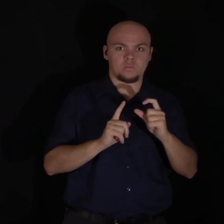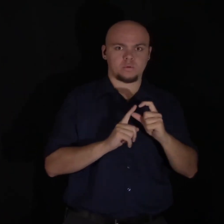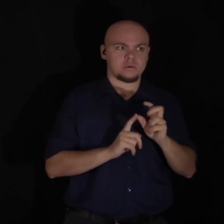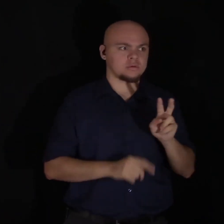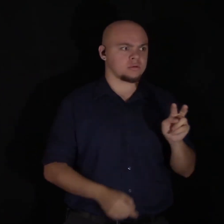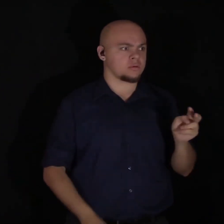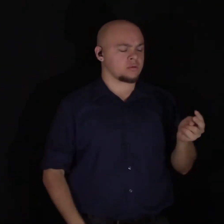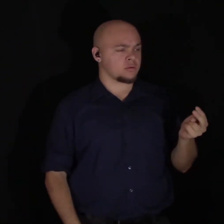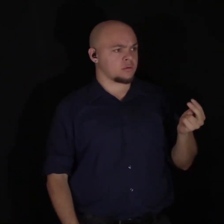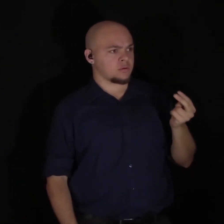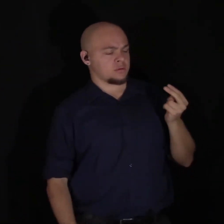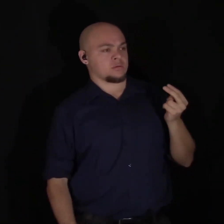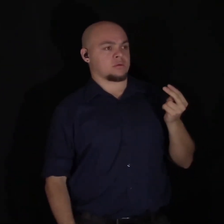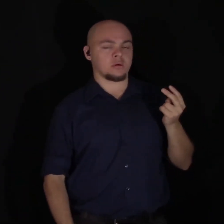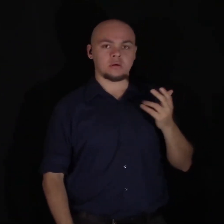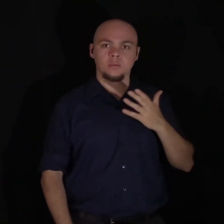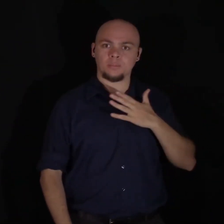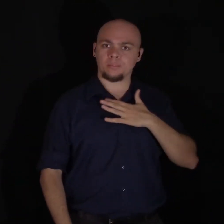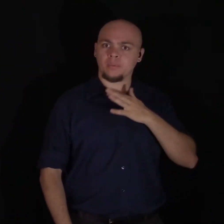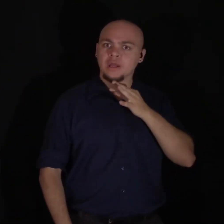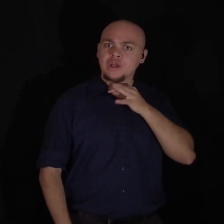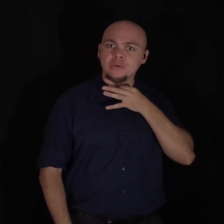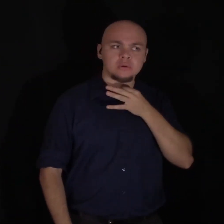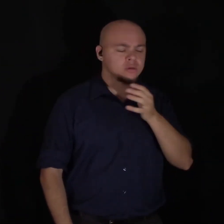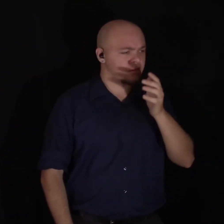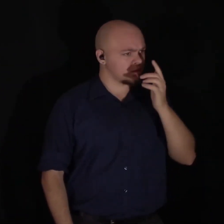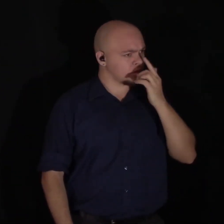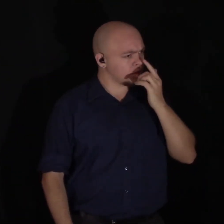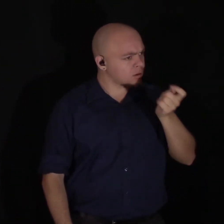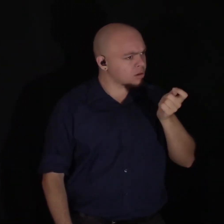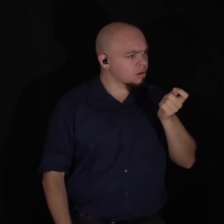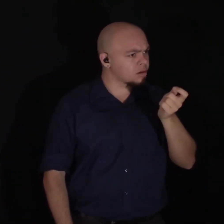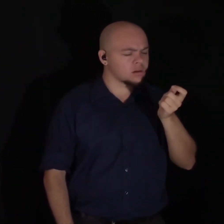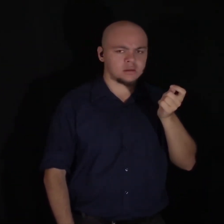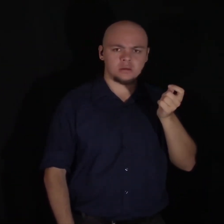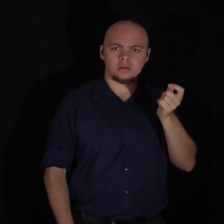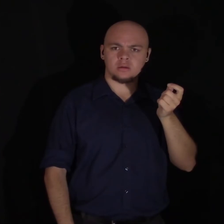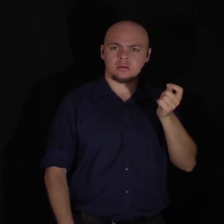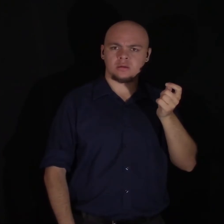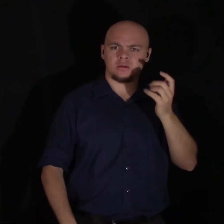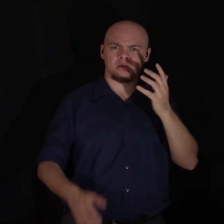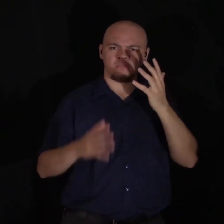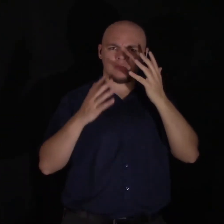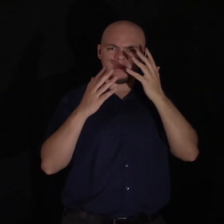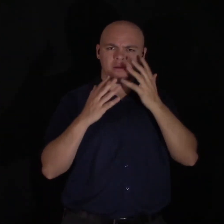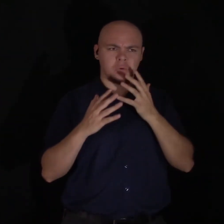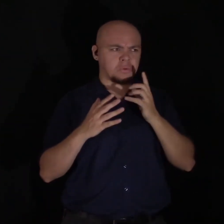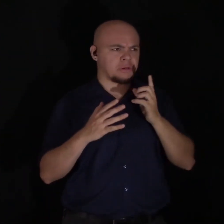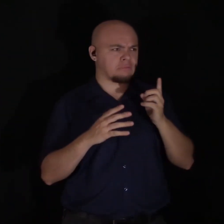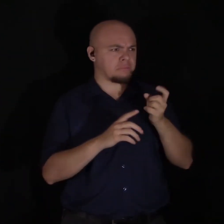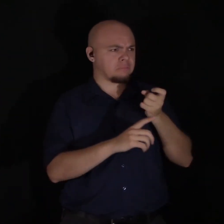strongly excited my curiosity, but the paroxysm of grief that had seized the